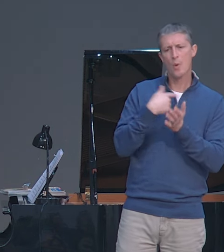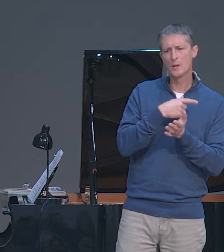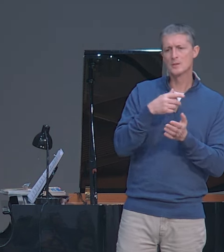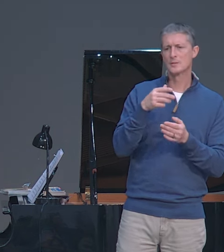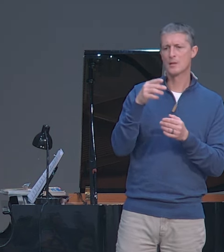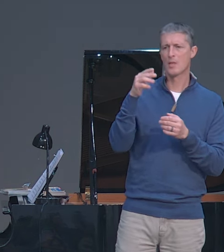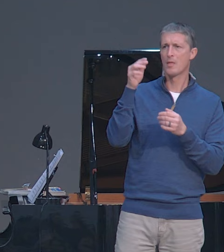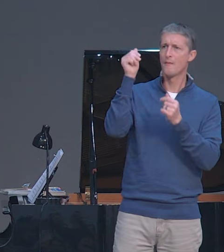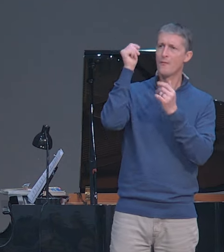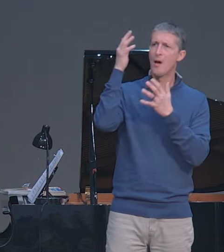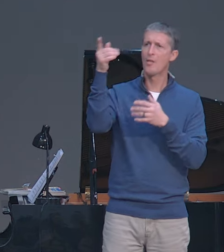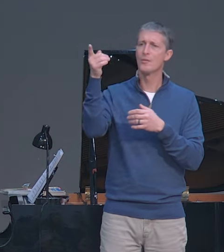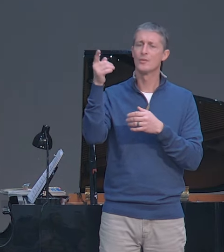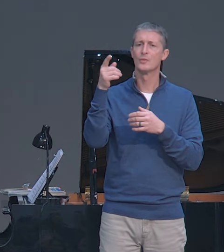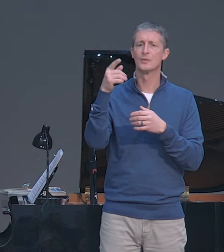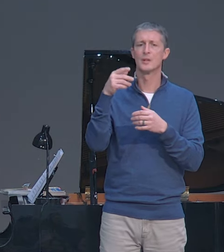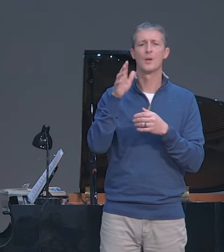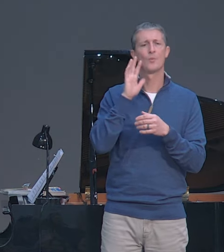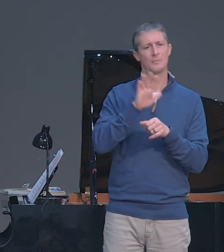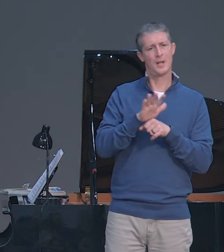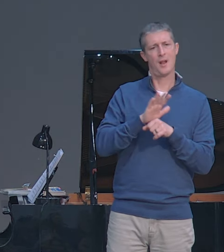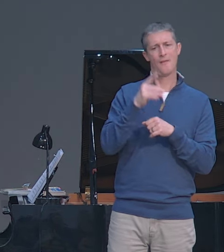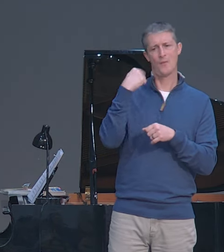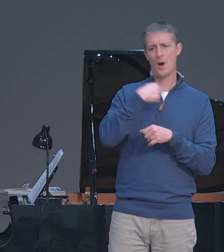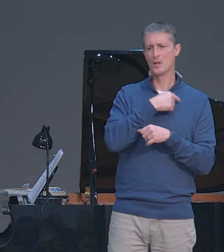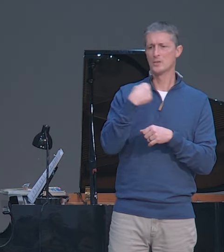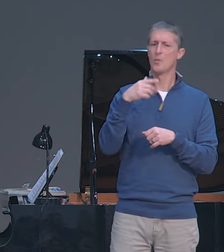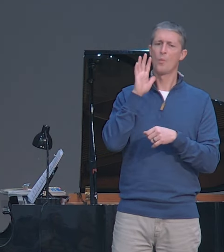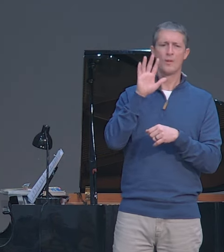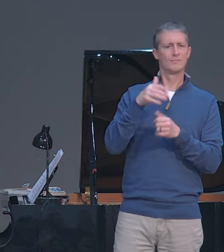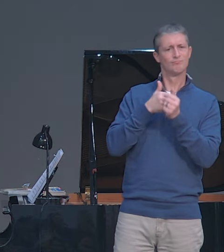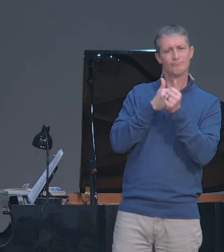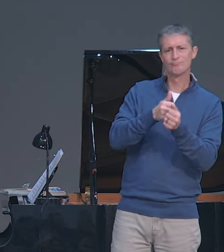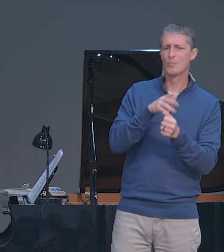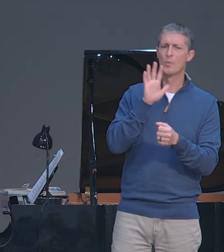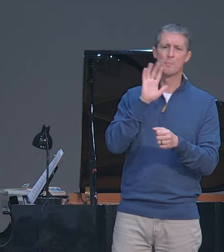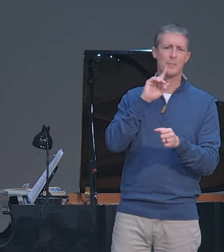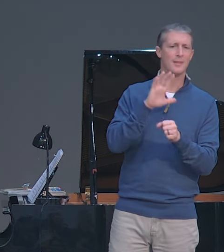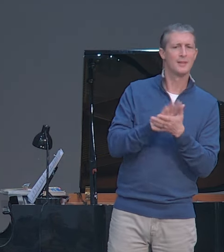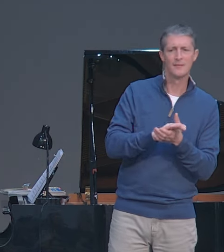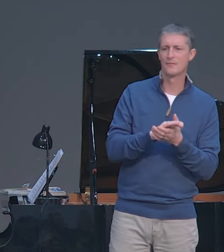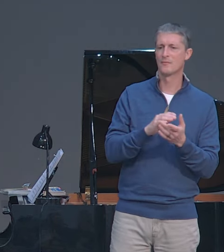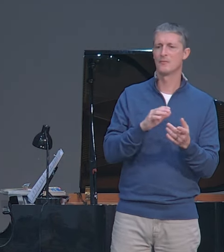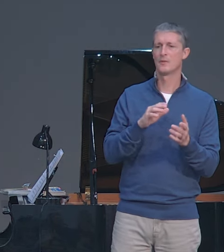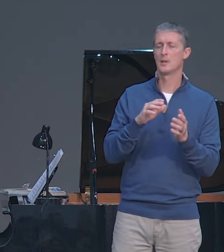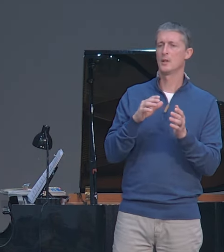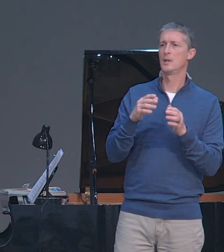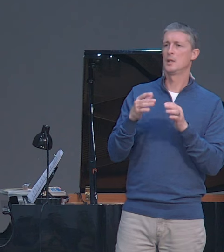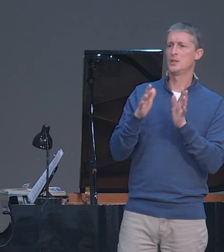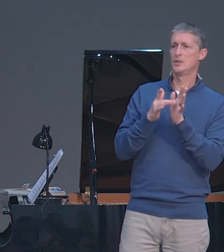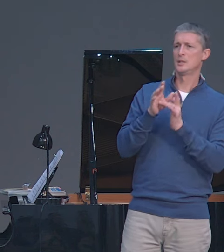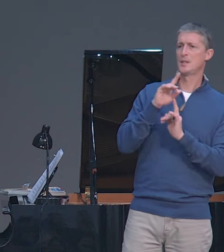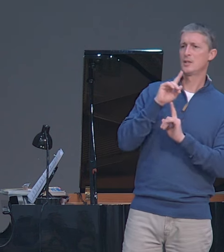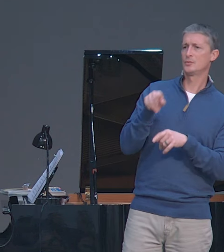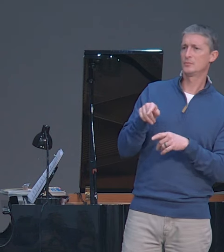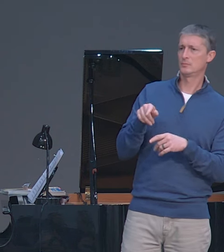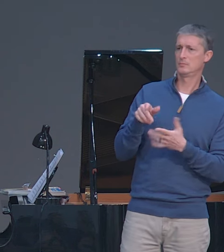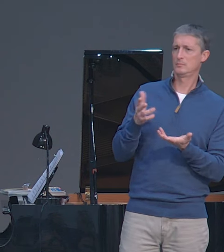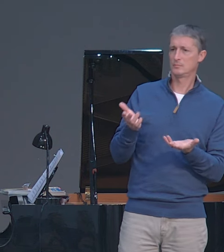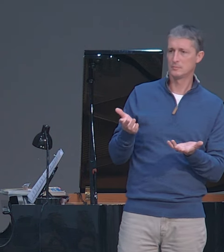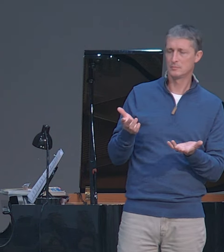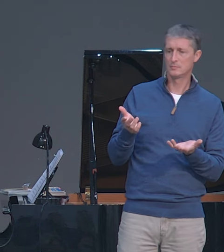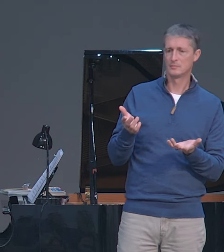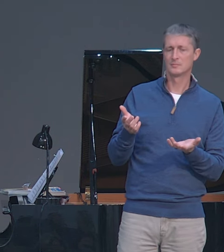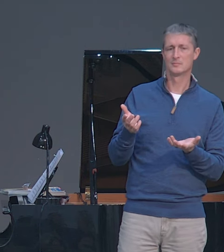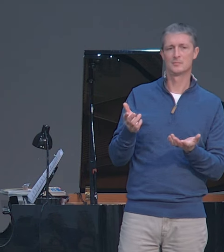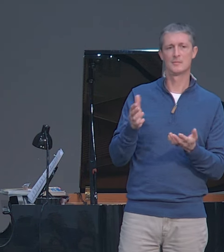us. Show us the Father and it will be enough for us. Now, what was Jesus' response? In John 14,